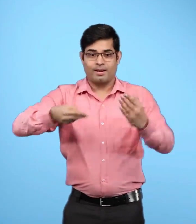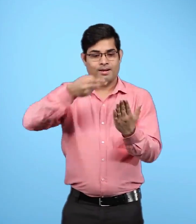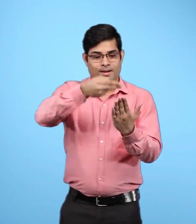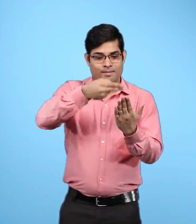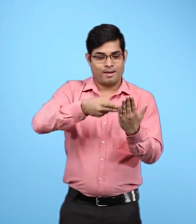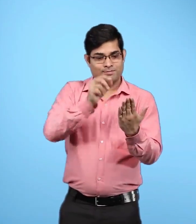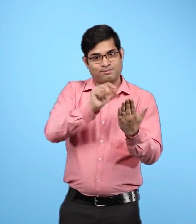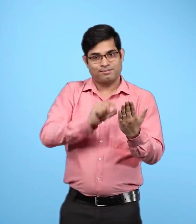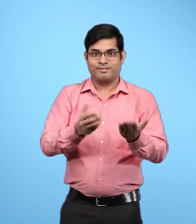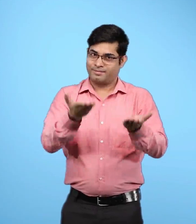Find out.